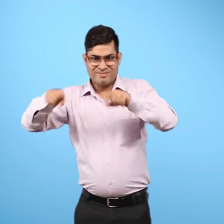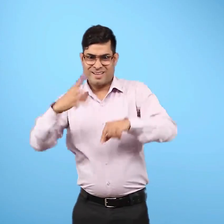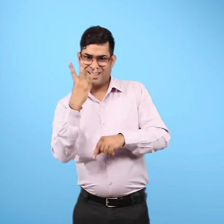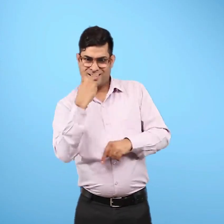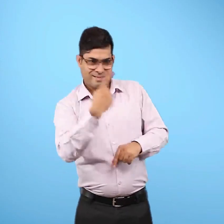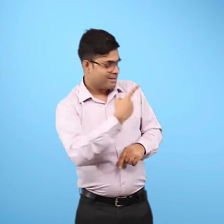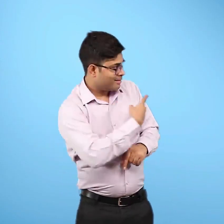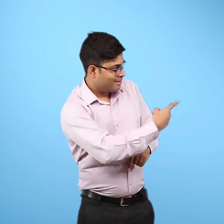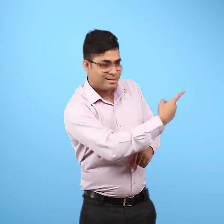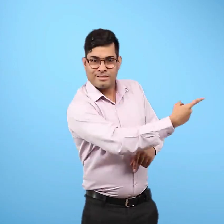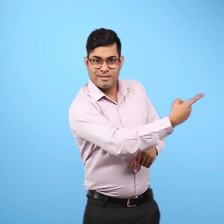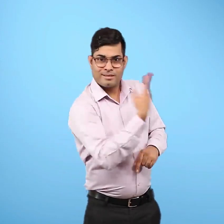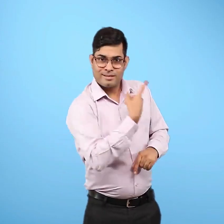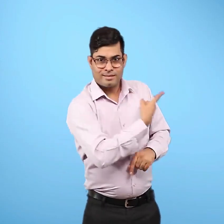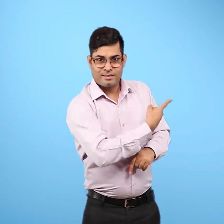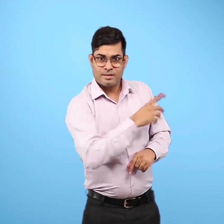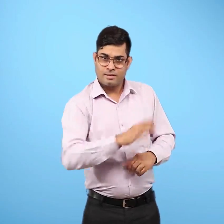Field B, and Field C.